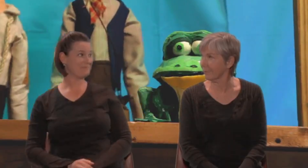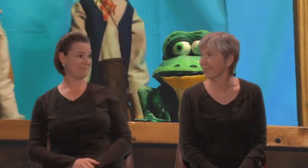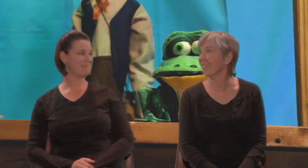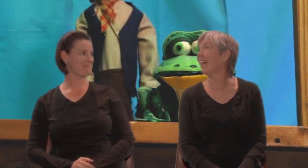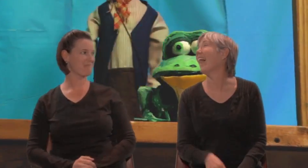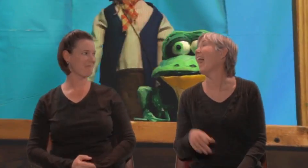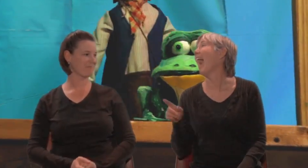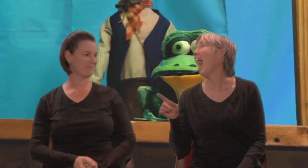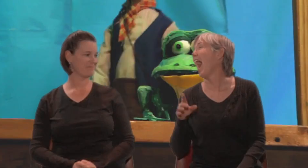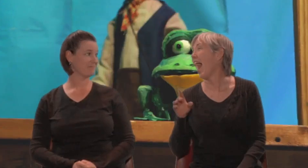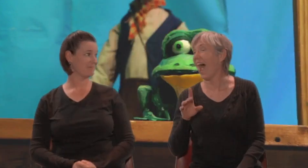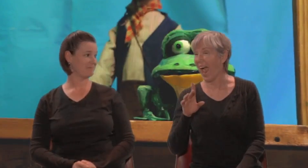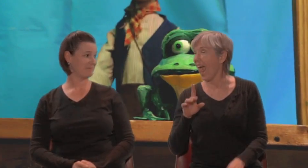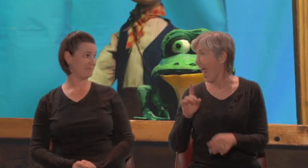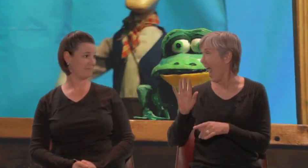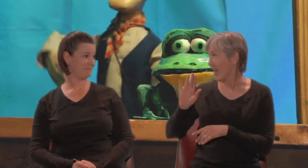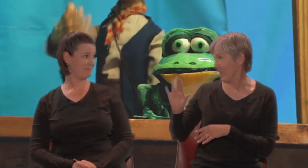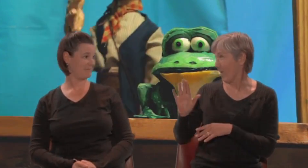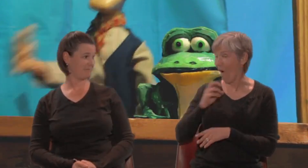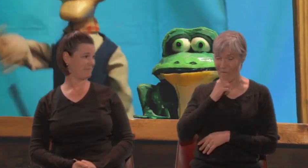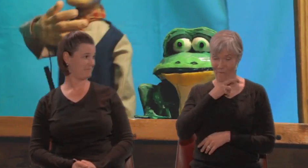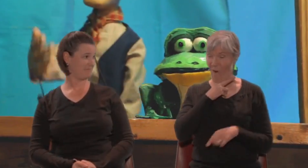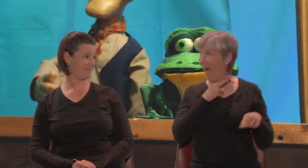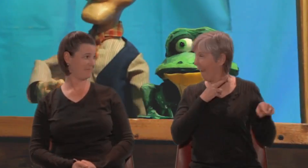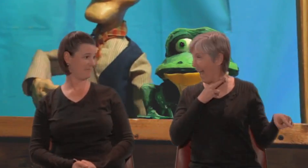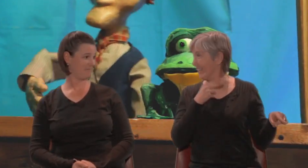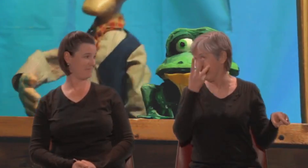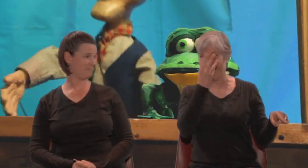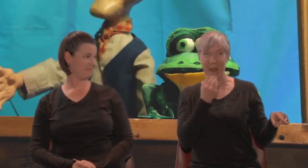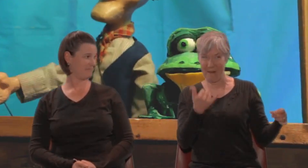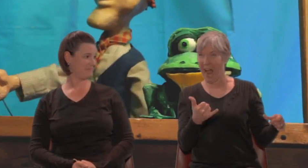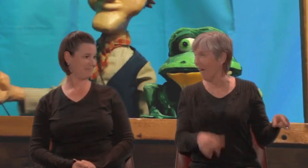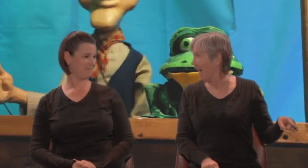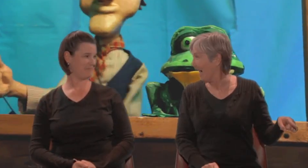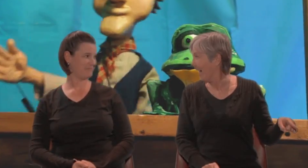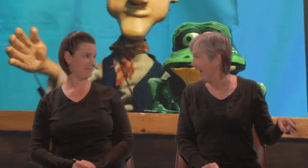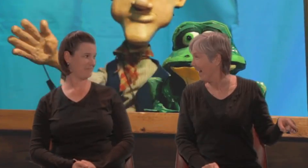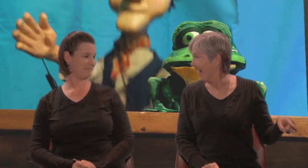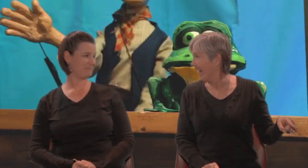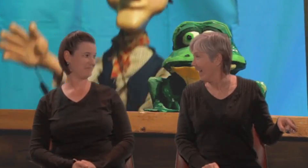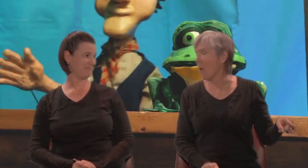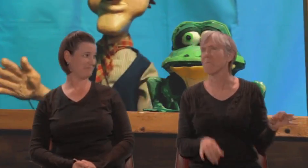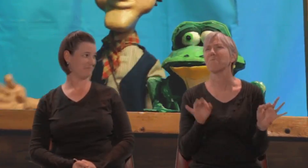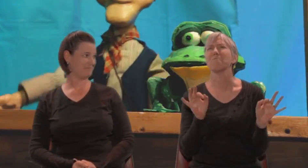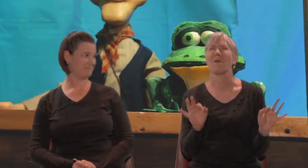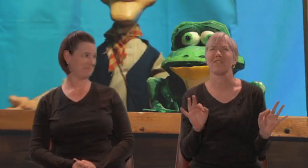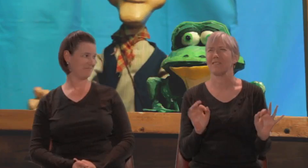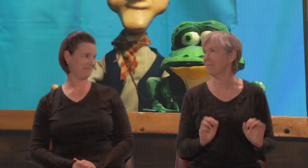And Daniel Webster, your frog is asleep. Which suits me just fine.